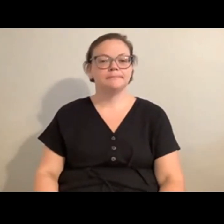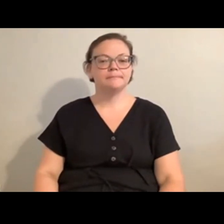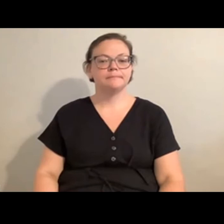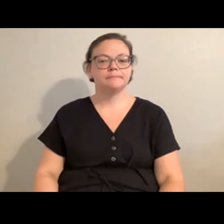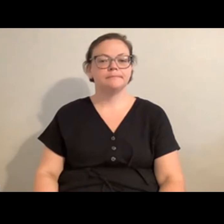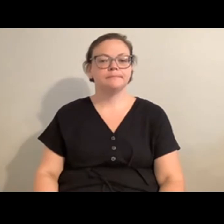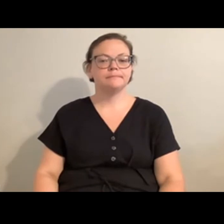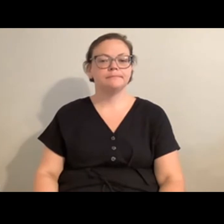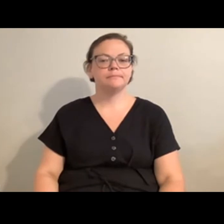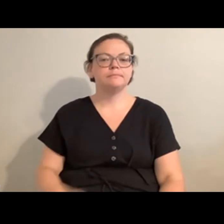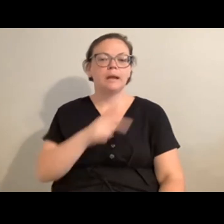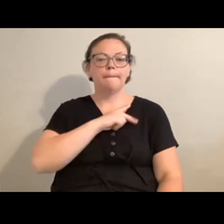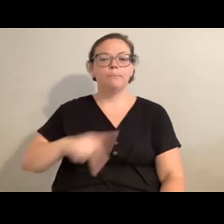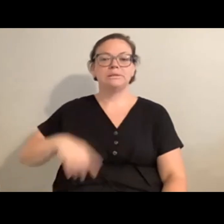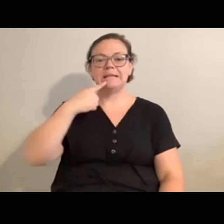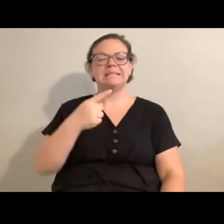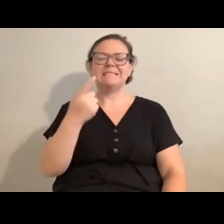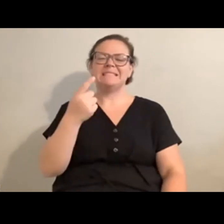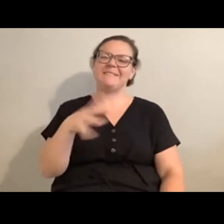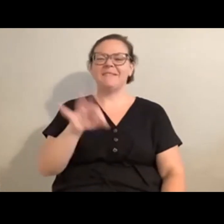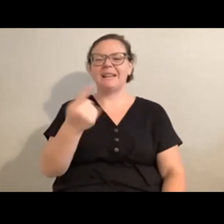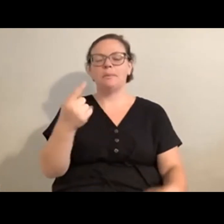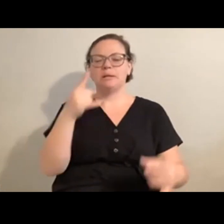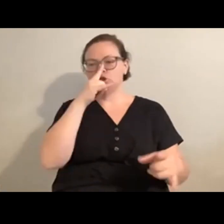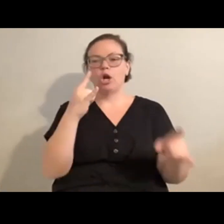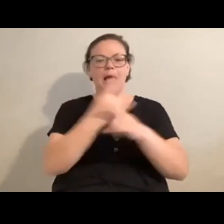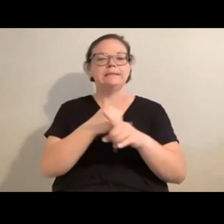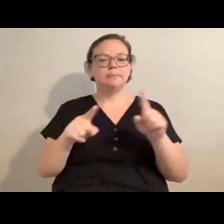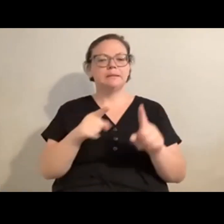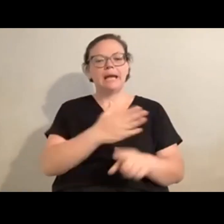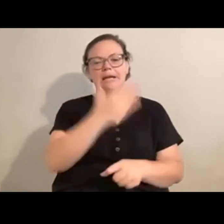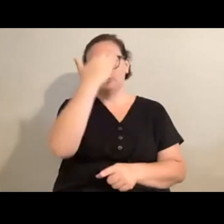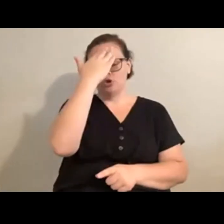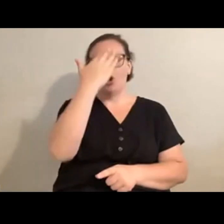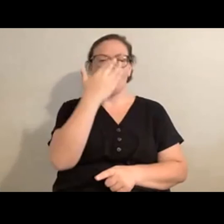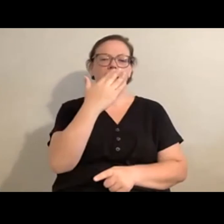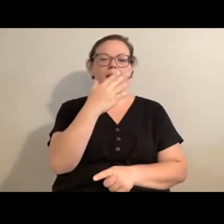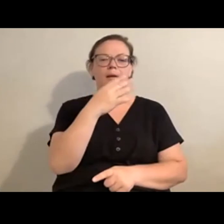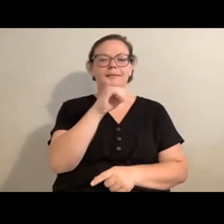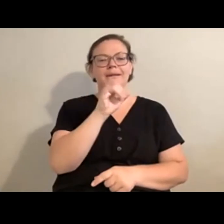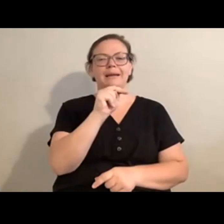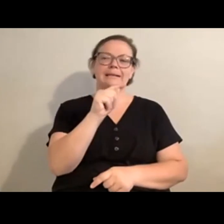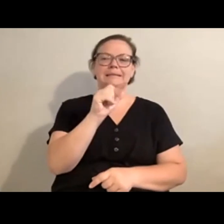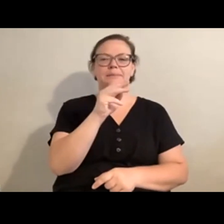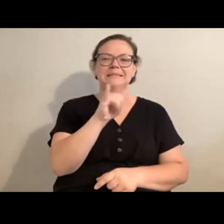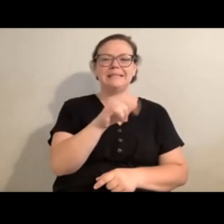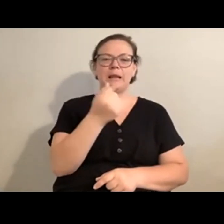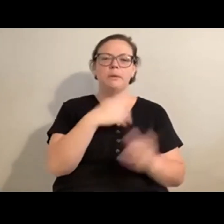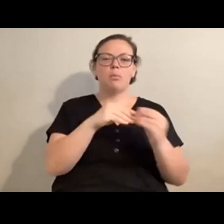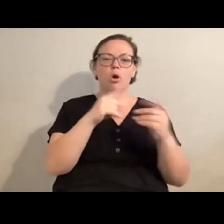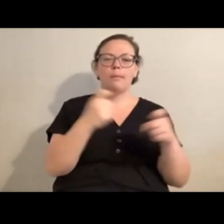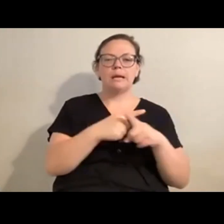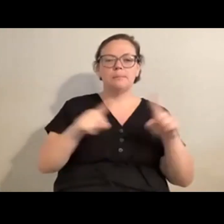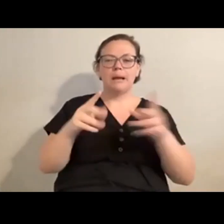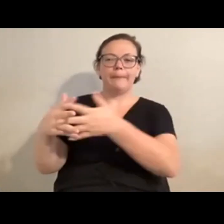Prince says, I find it a little sarcastic, like the speaker knows that intimacy is more complicated with that, but they're meeting America where it is. Yes,